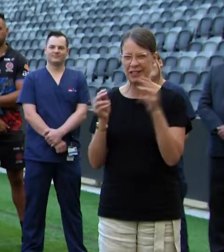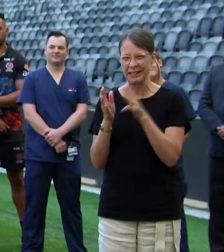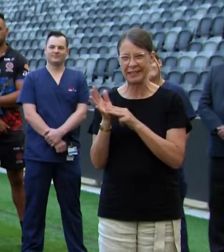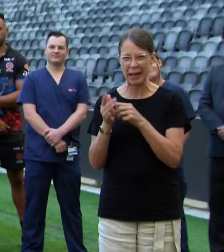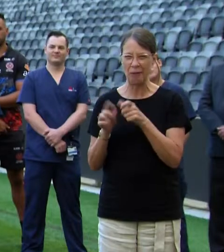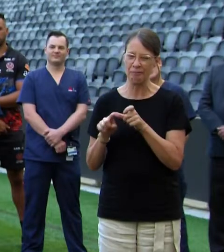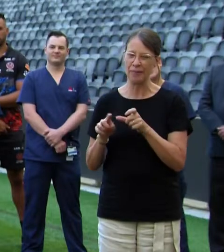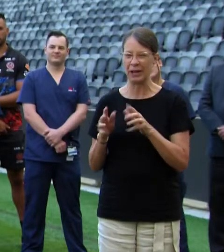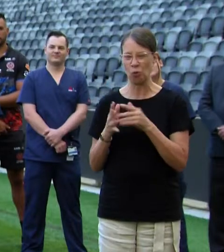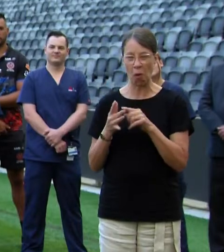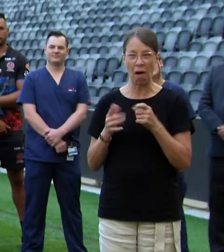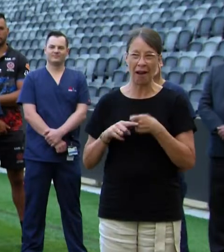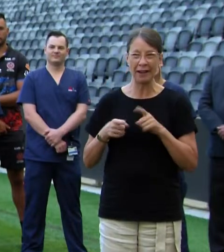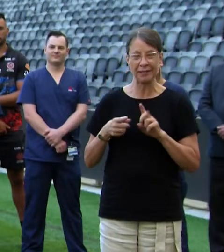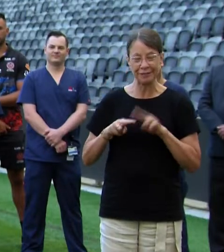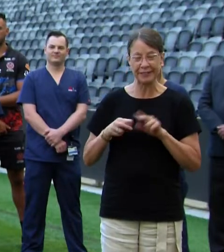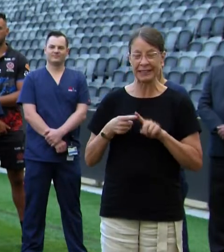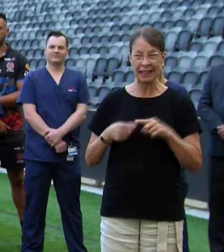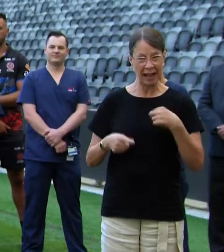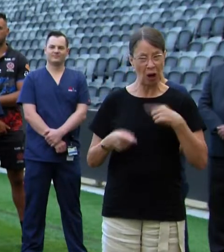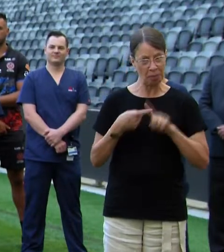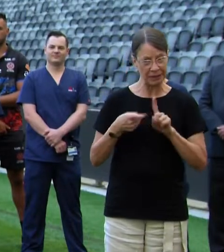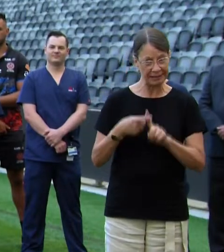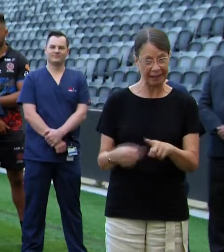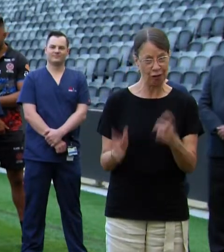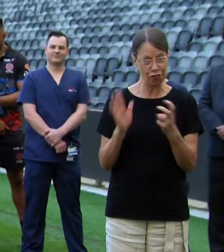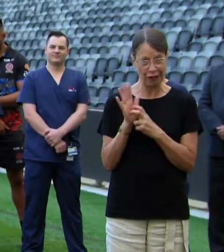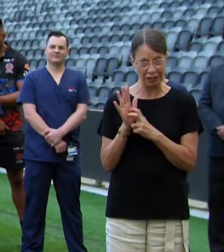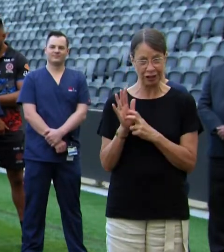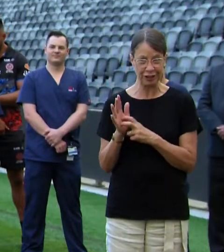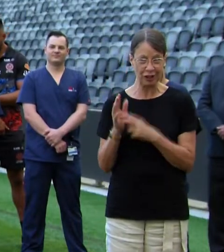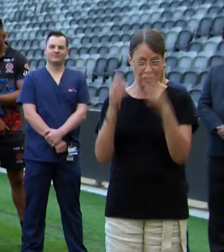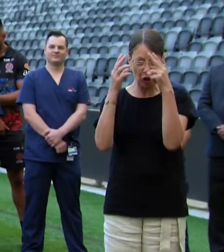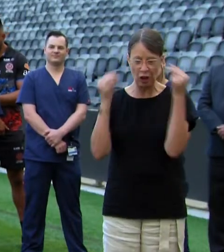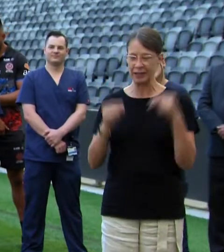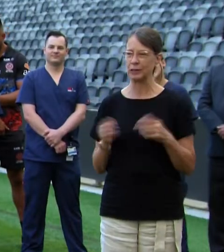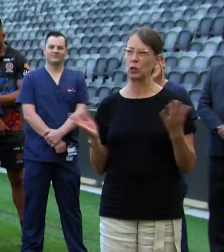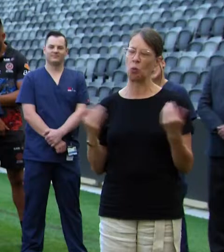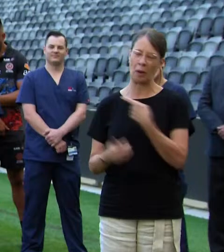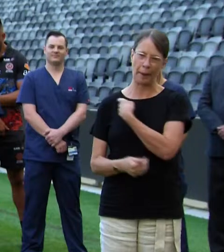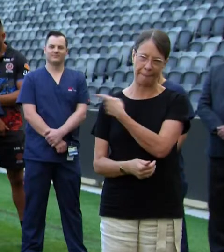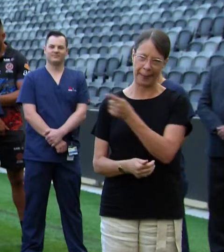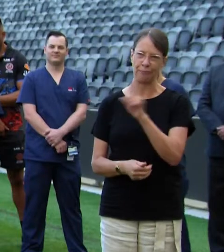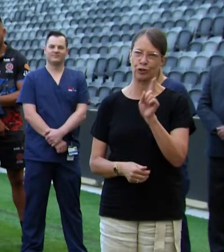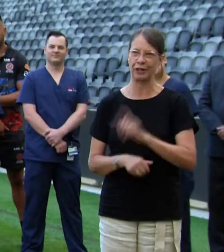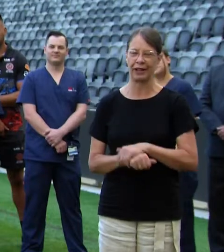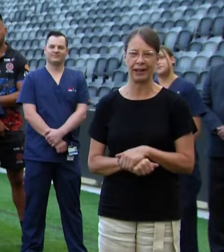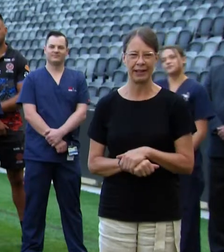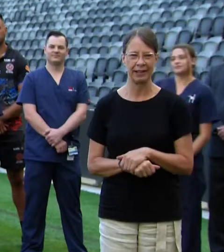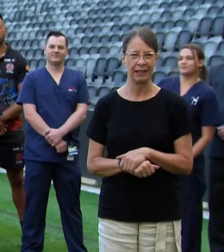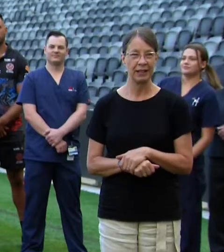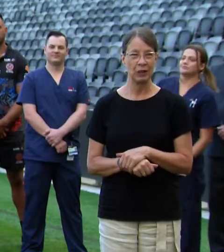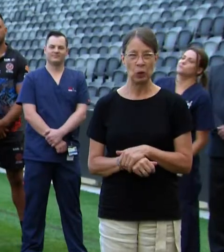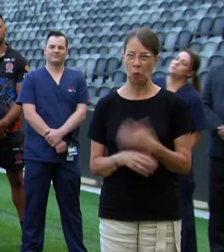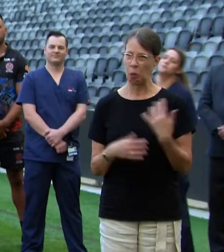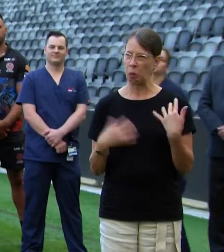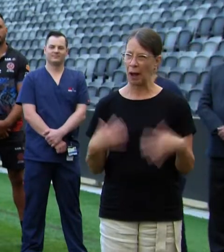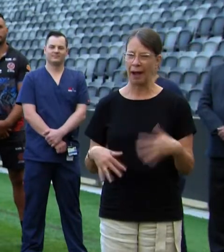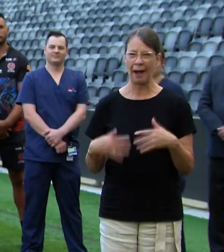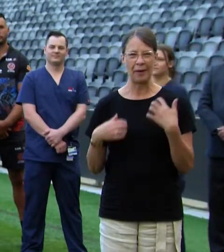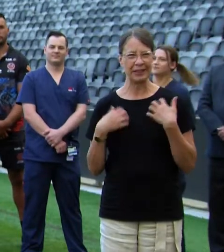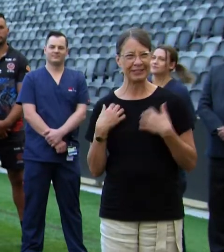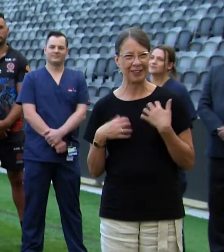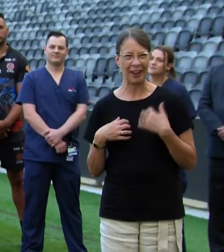midwives to New South Wales. It's a very exciting time for people as you start your work in health. Got